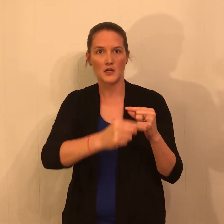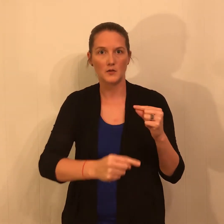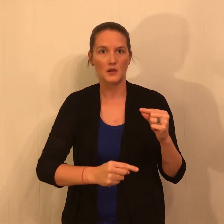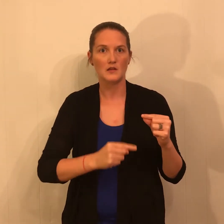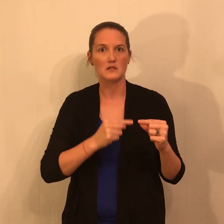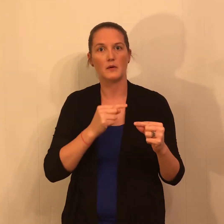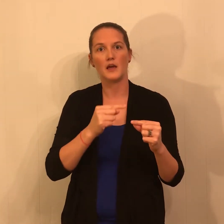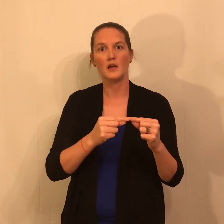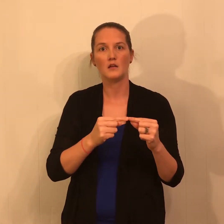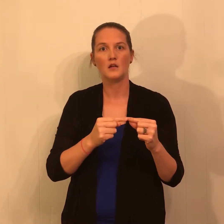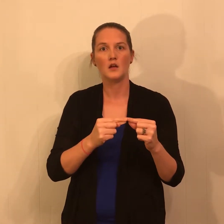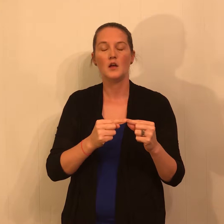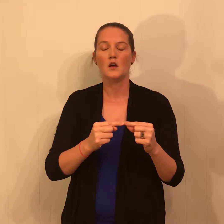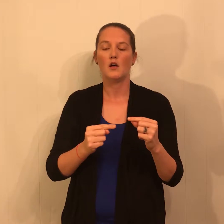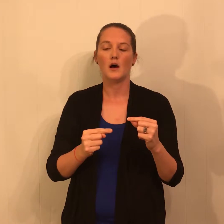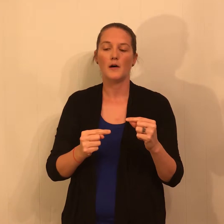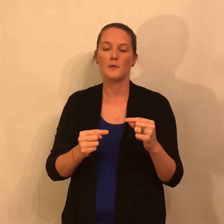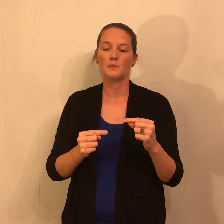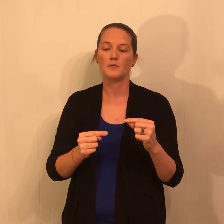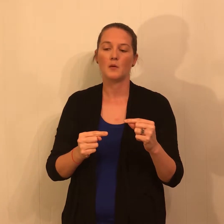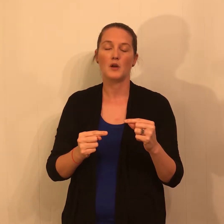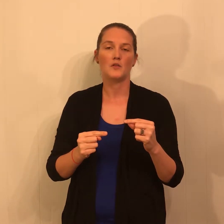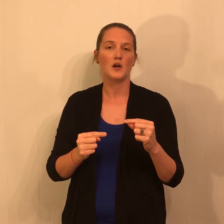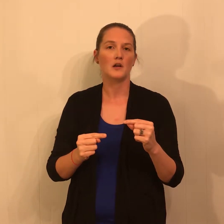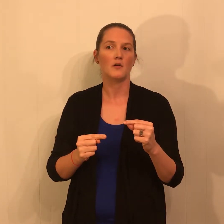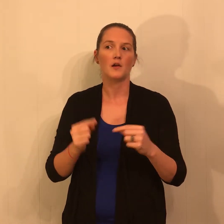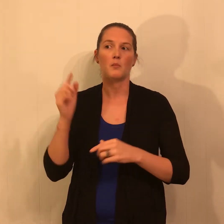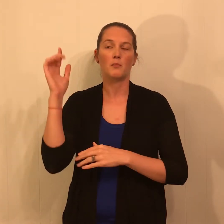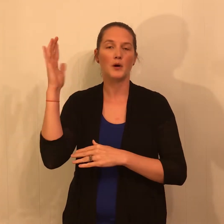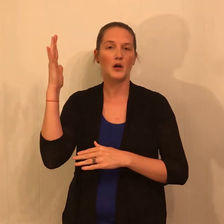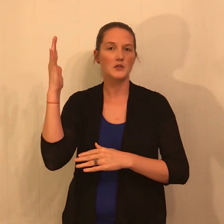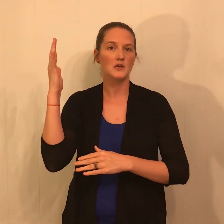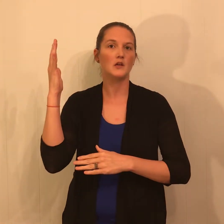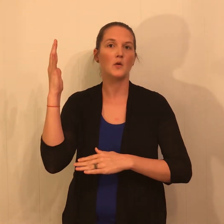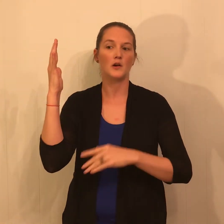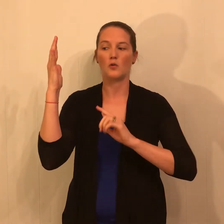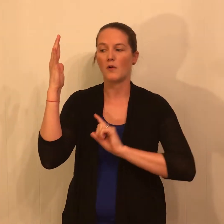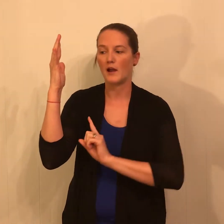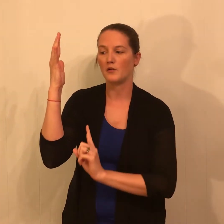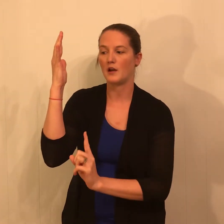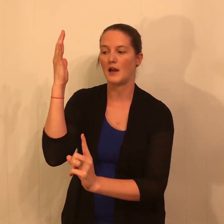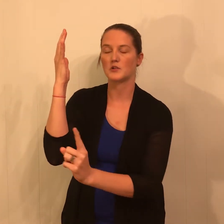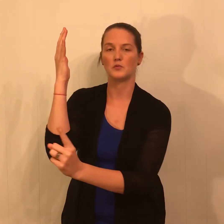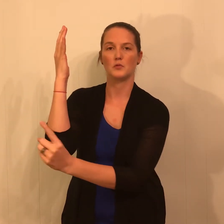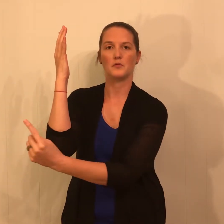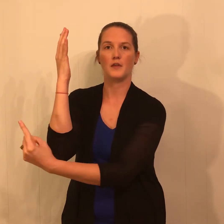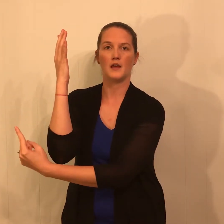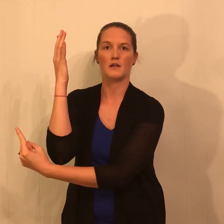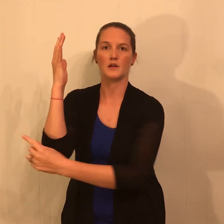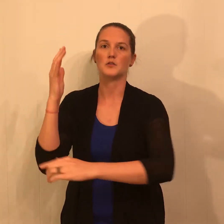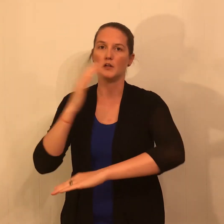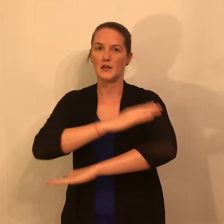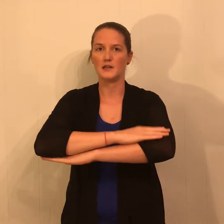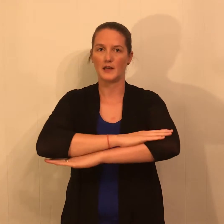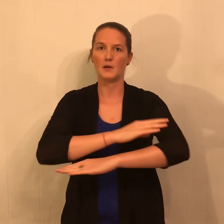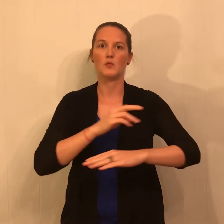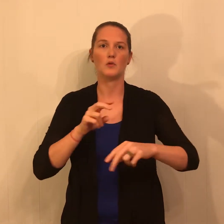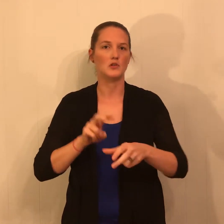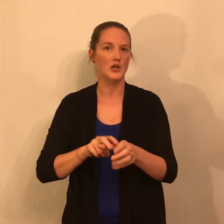it this way. But if you're talking around a person going around an actual thing like a tree, a table, a